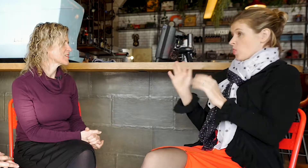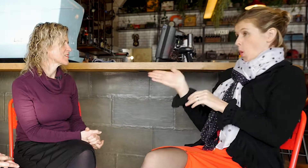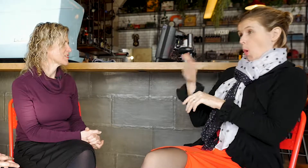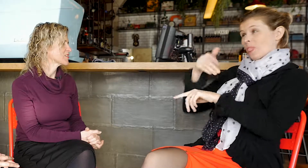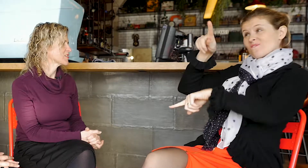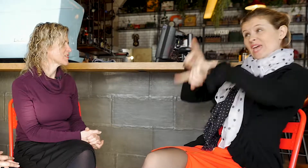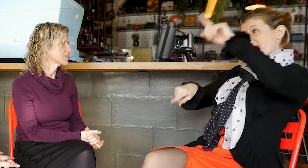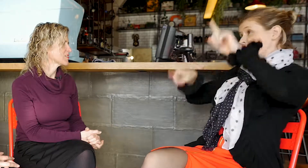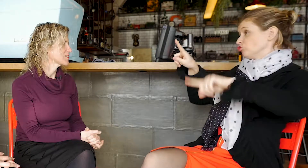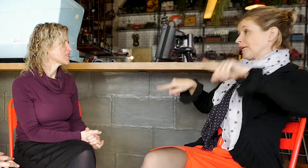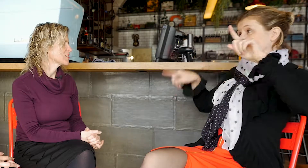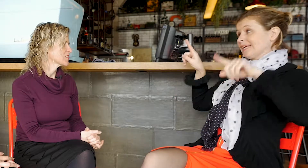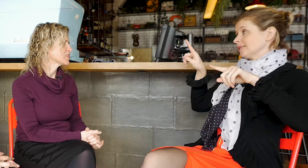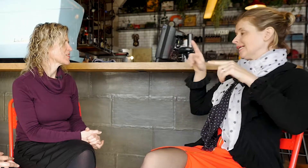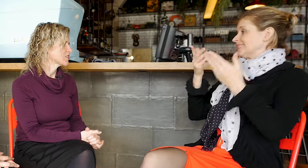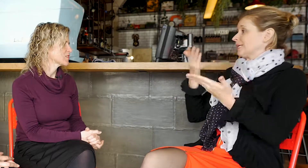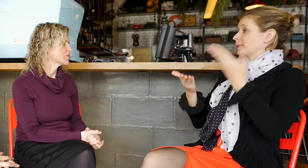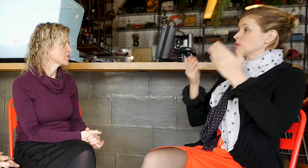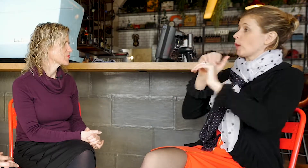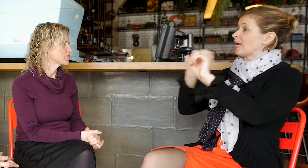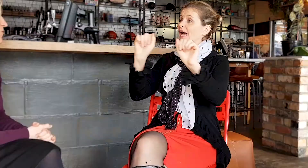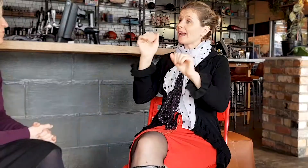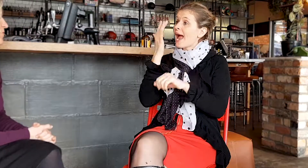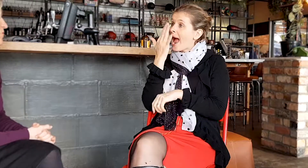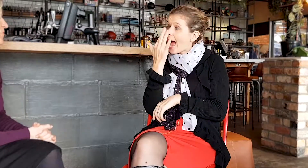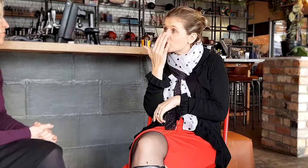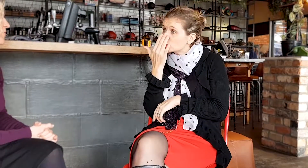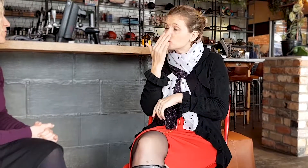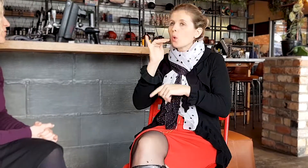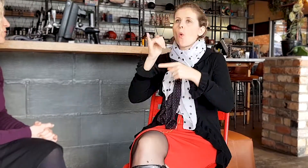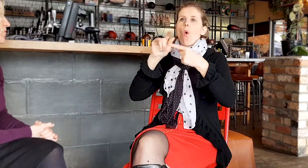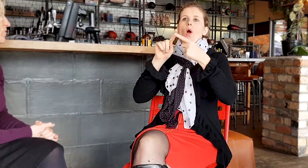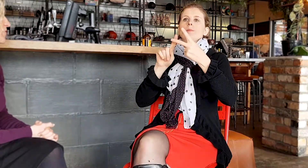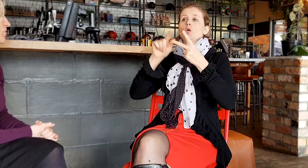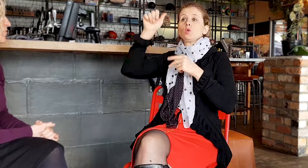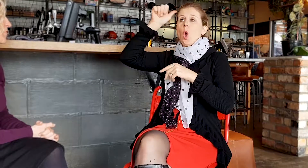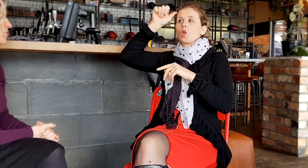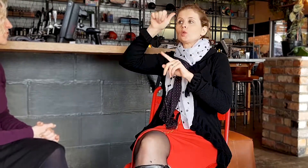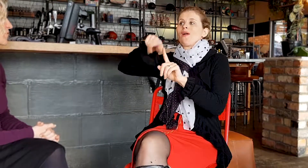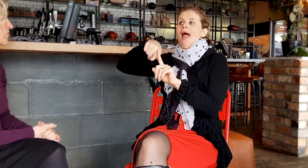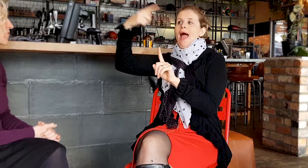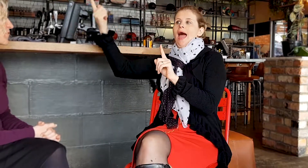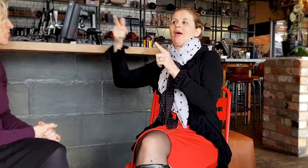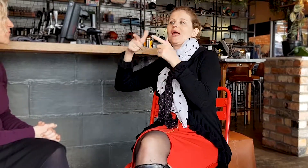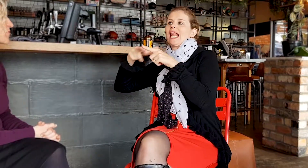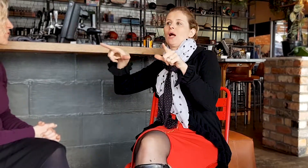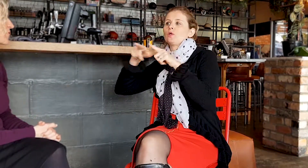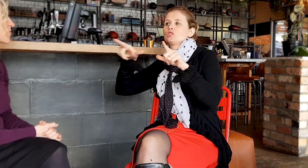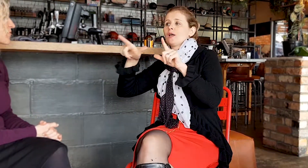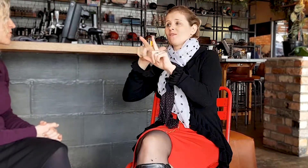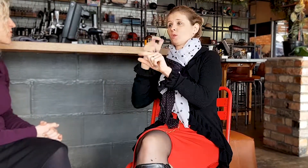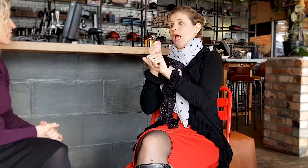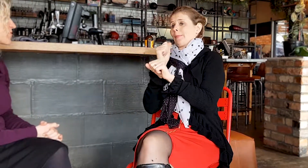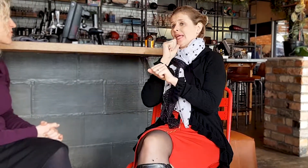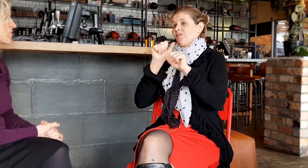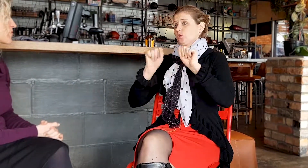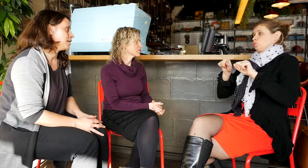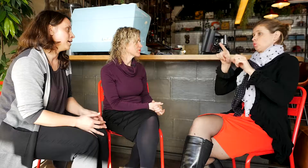the learners of our language, and they all vary. It may depend on their age, it may depend if they